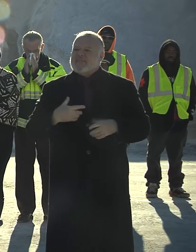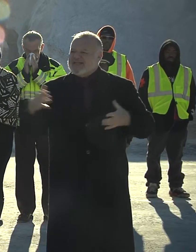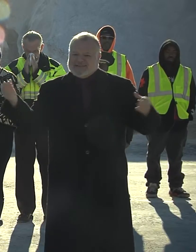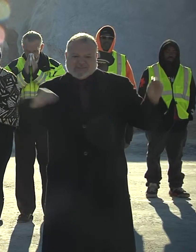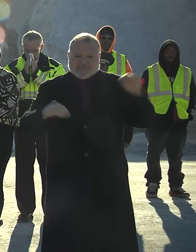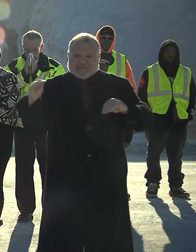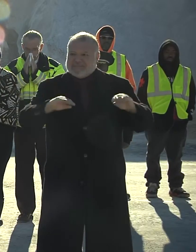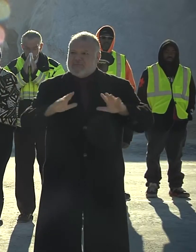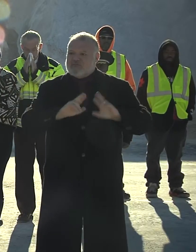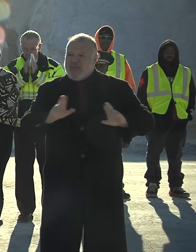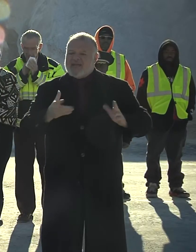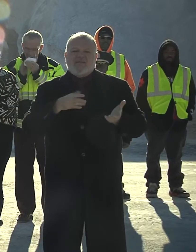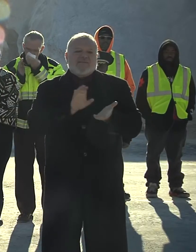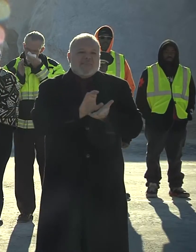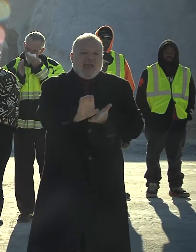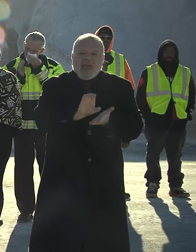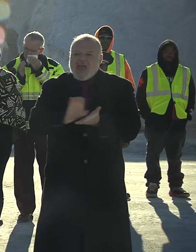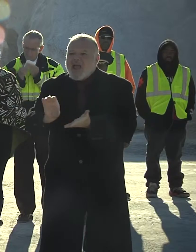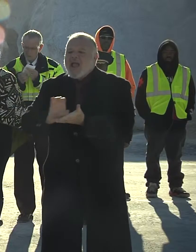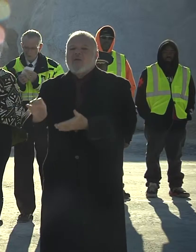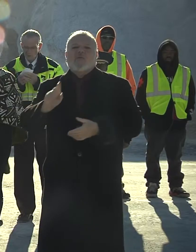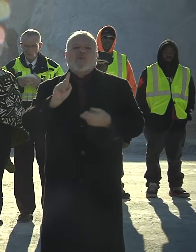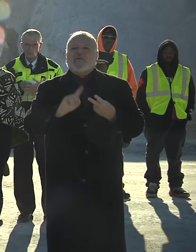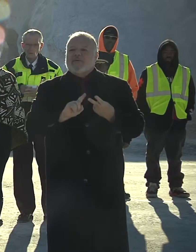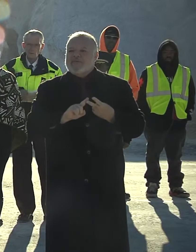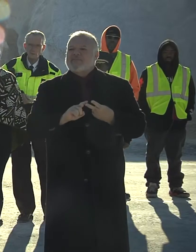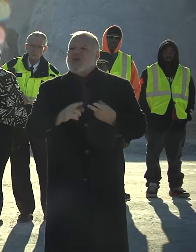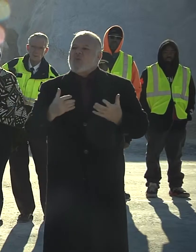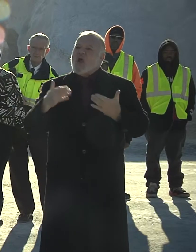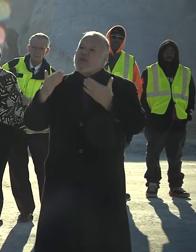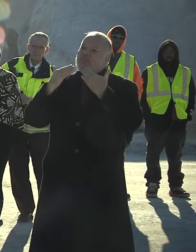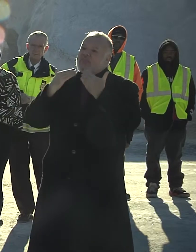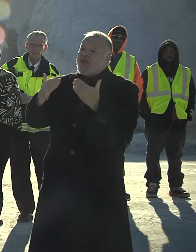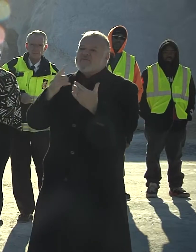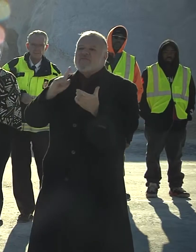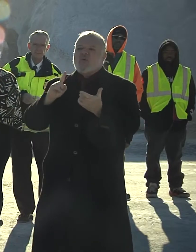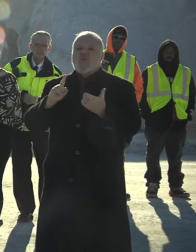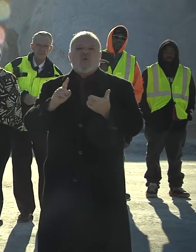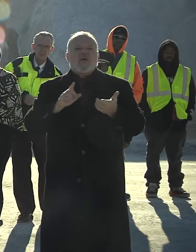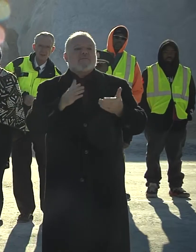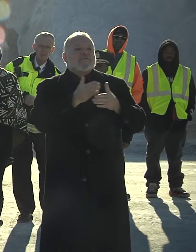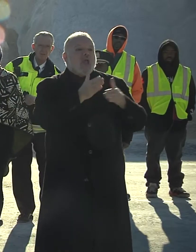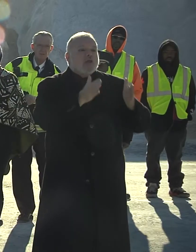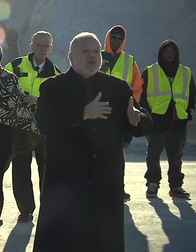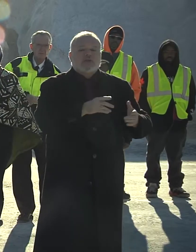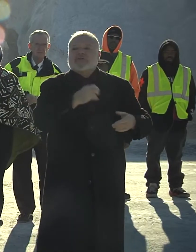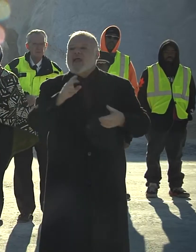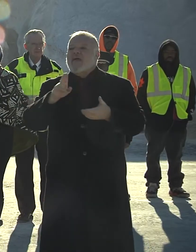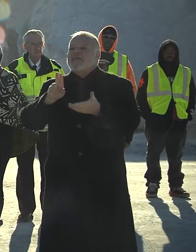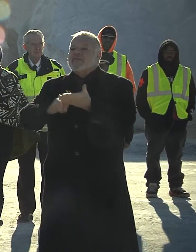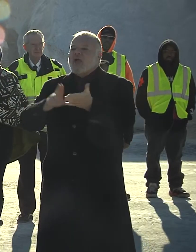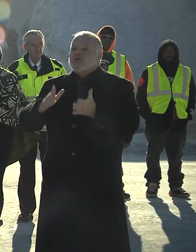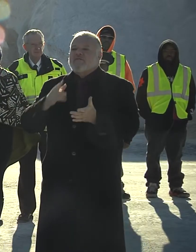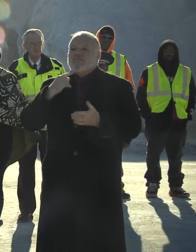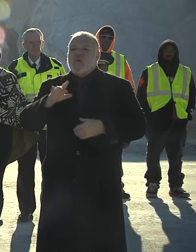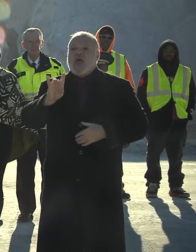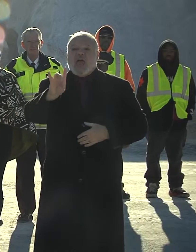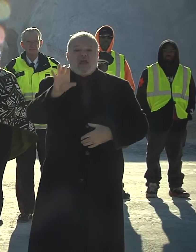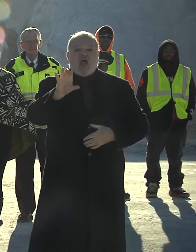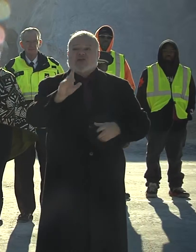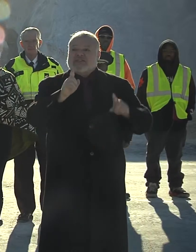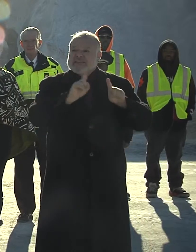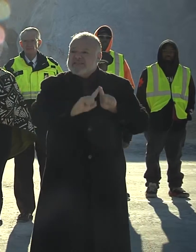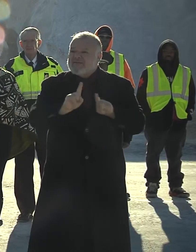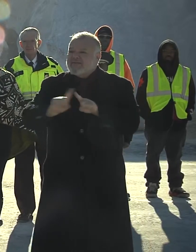we have the ability, thanks to our partners and contractors, to put more than 800 pieces on the road in the event of a large